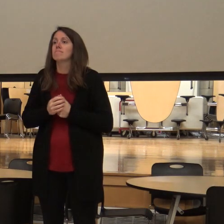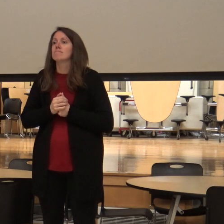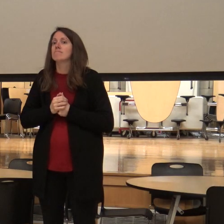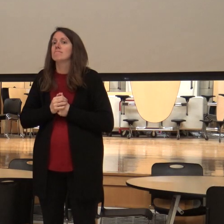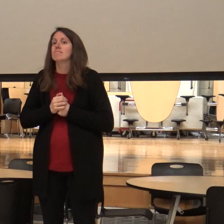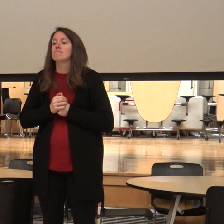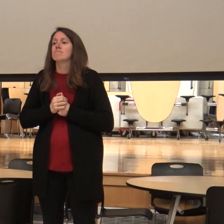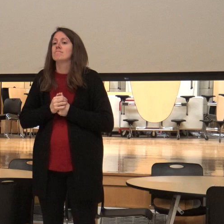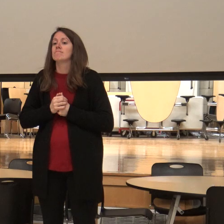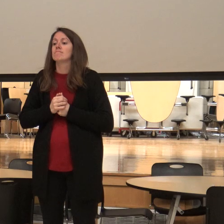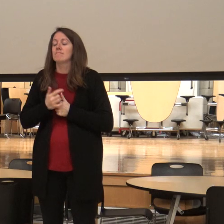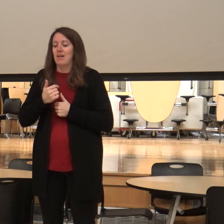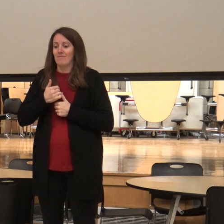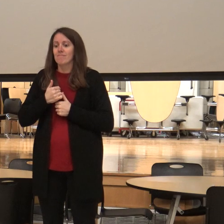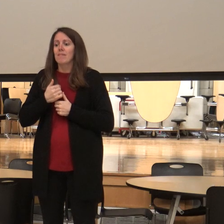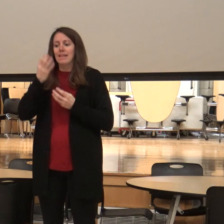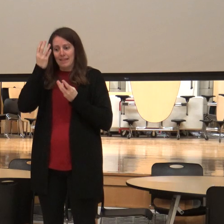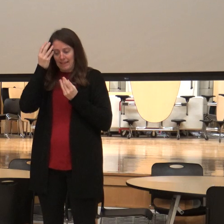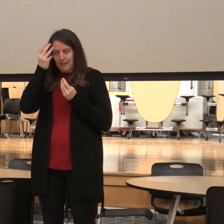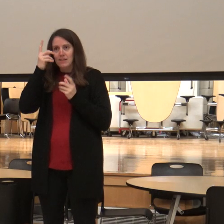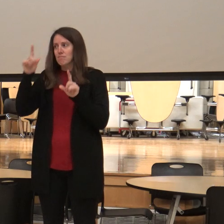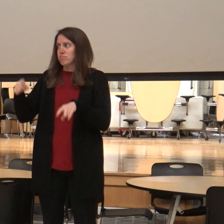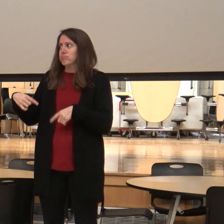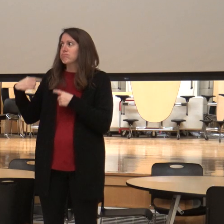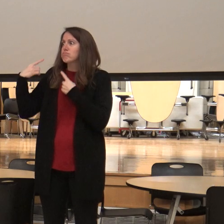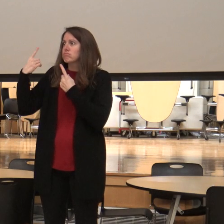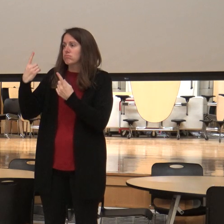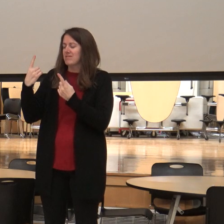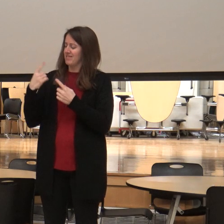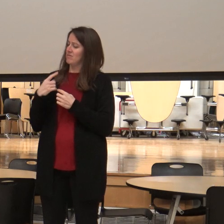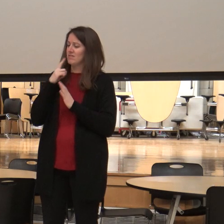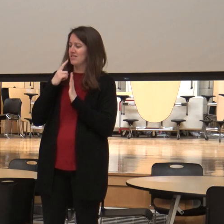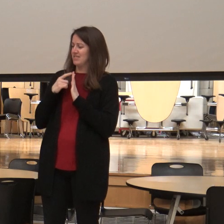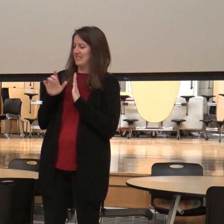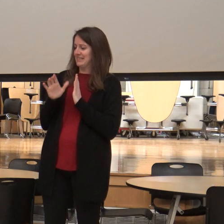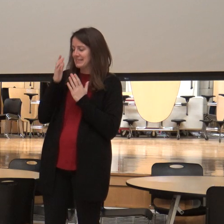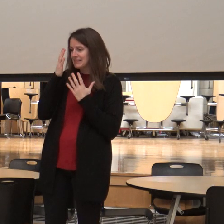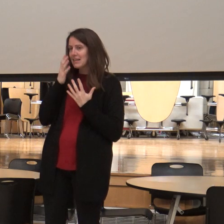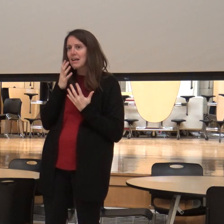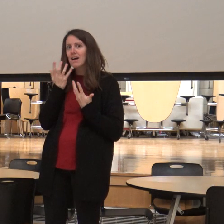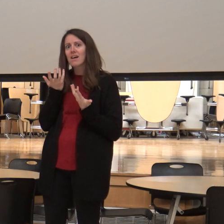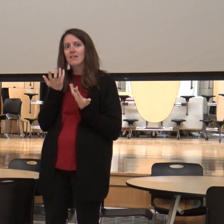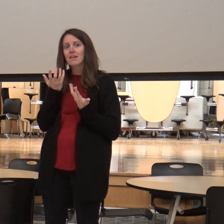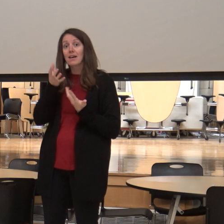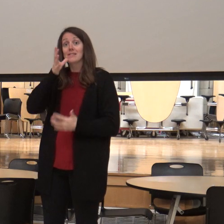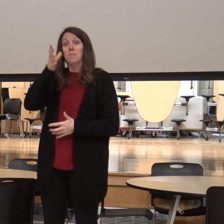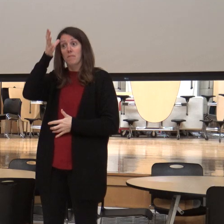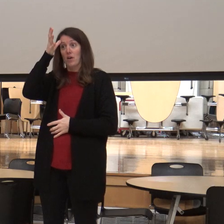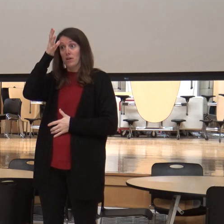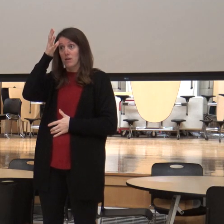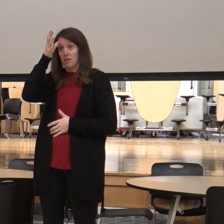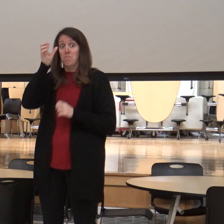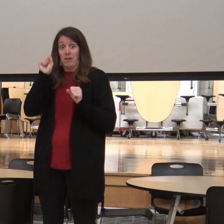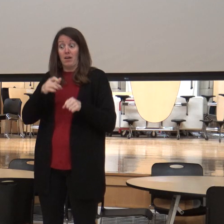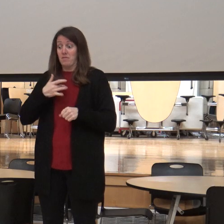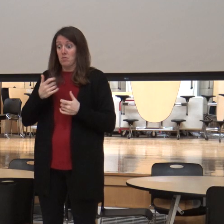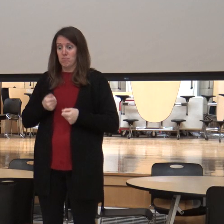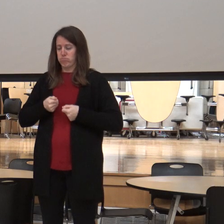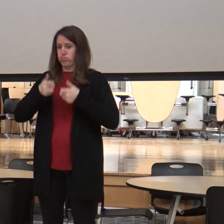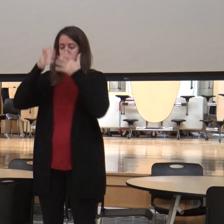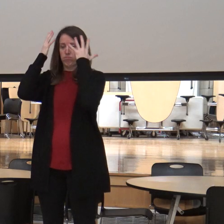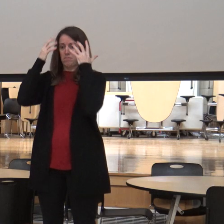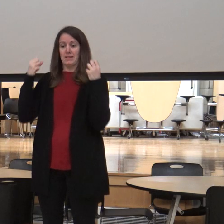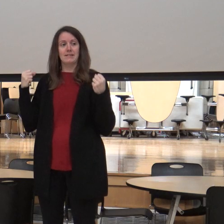I've had these thoughts for a while. You notice that they're sad. As a parent, that can be overwhelming and that